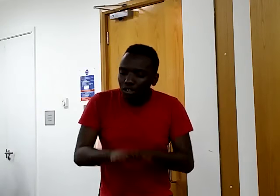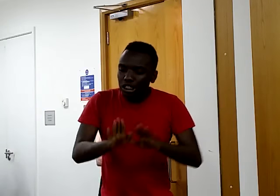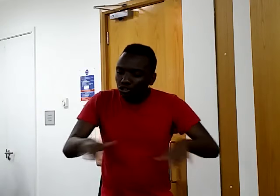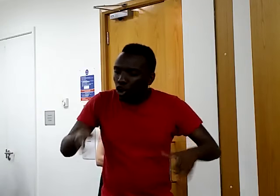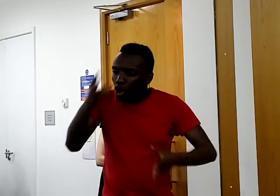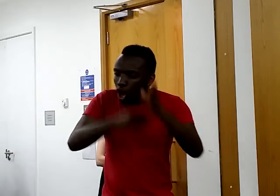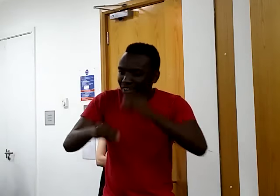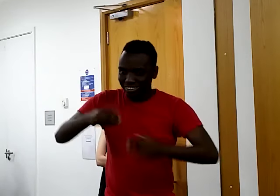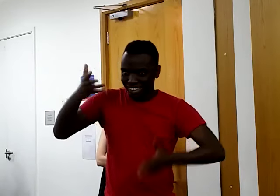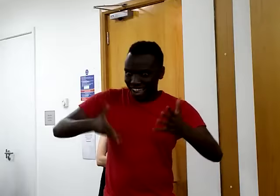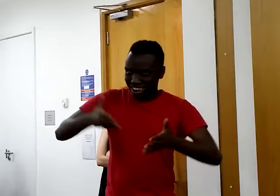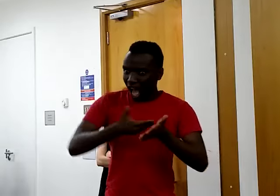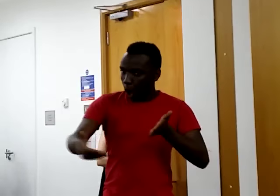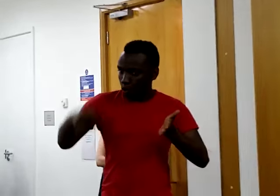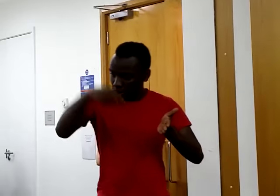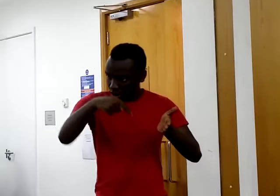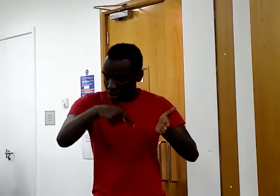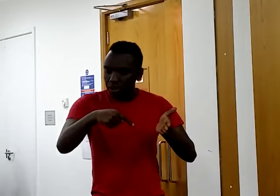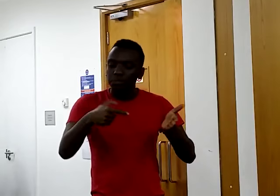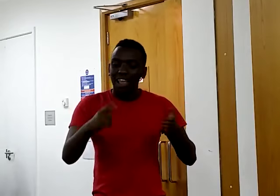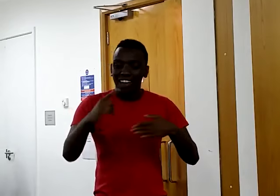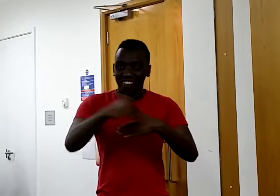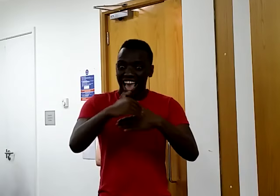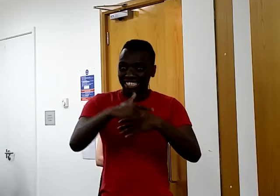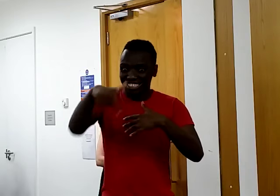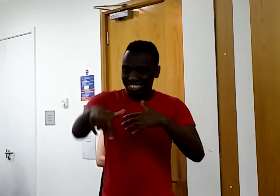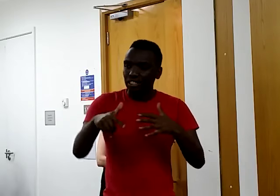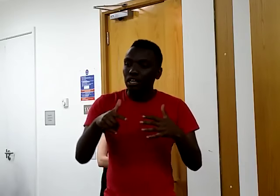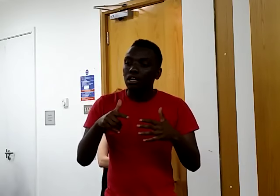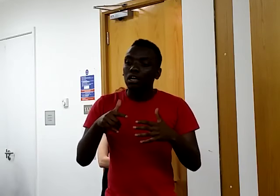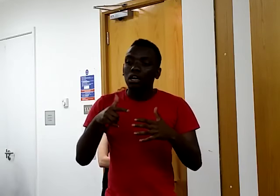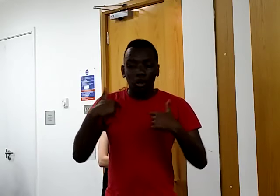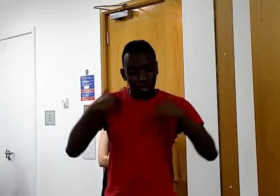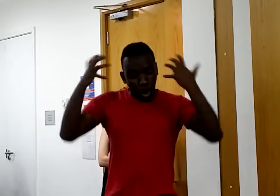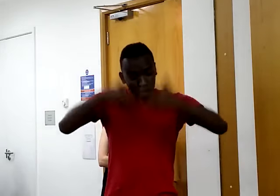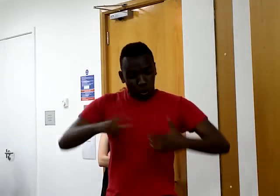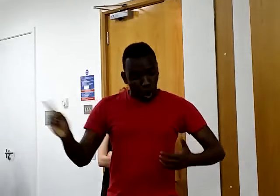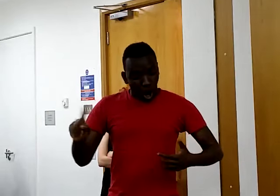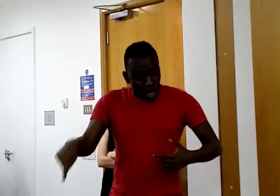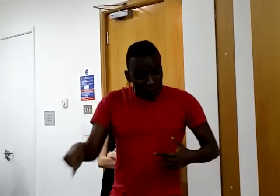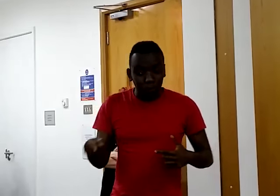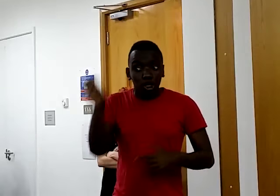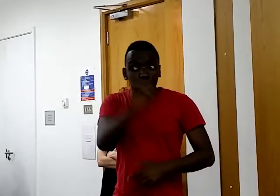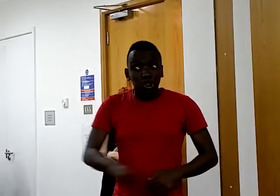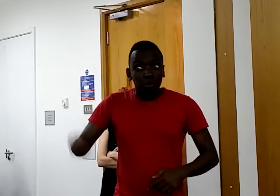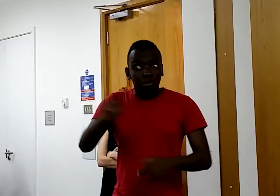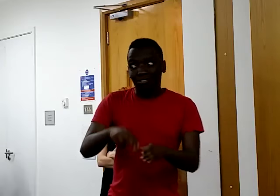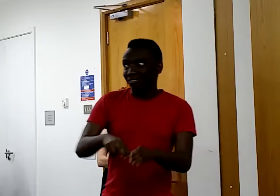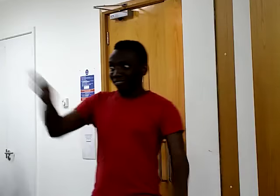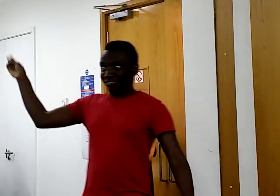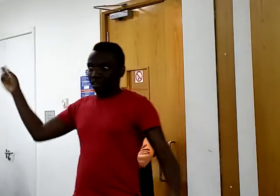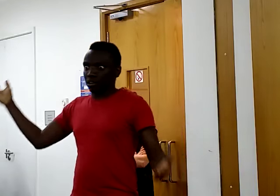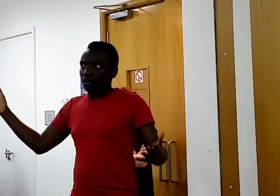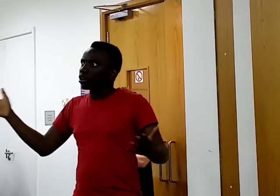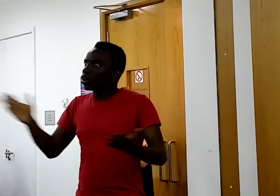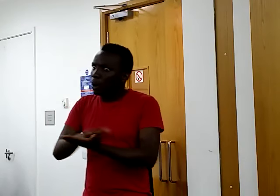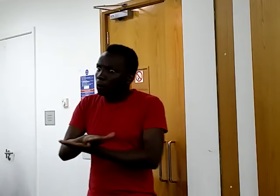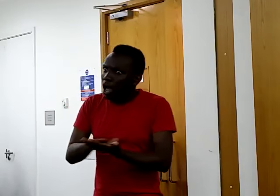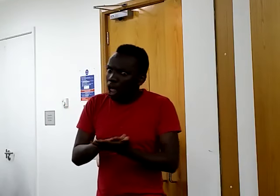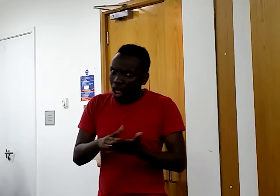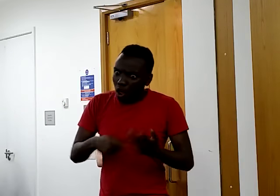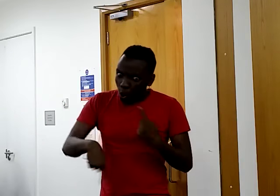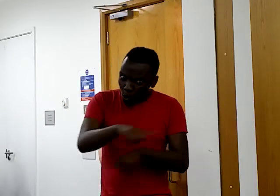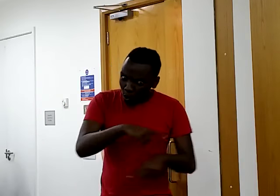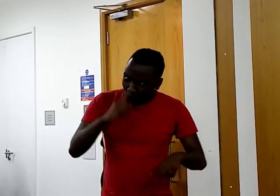language. You know, we thought everybody would be able to have increased access to education, but I'm just